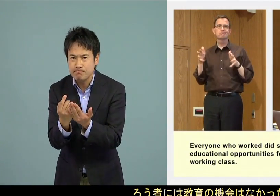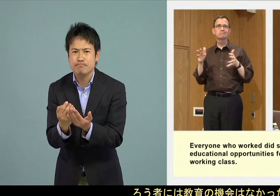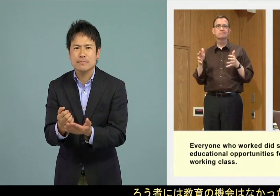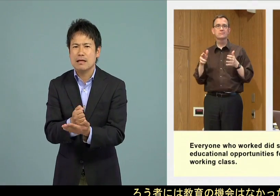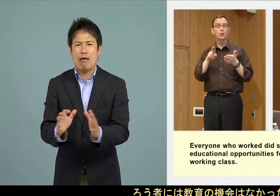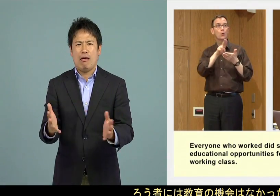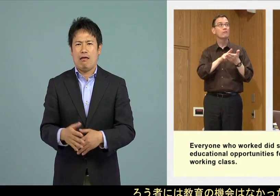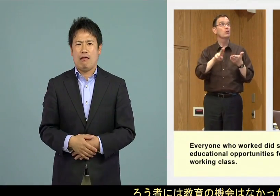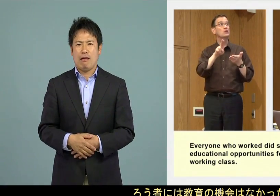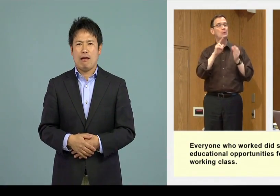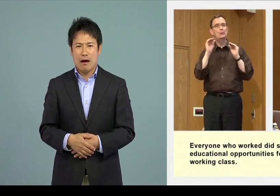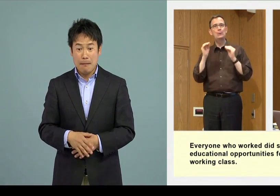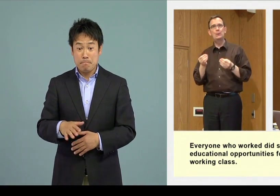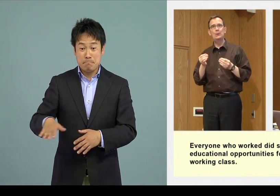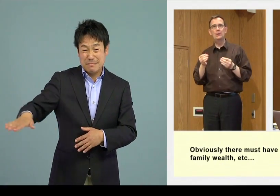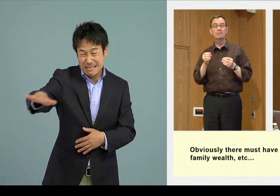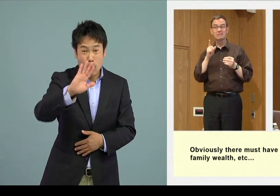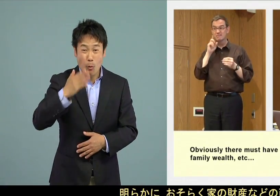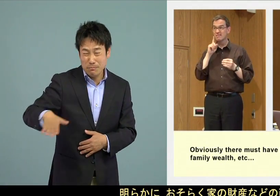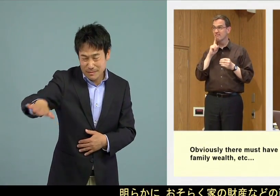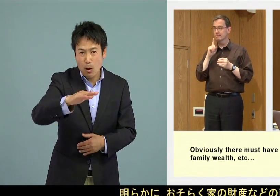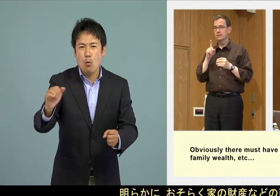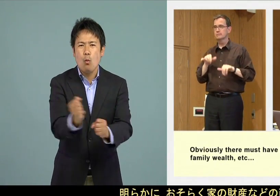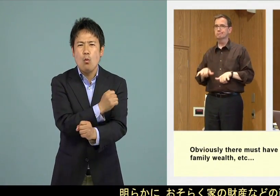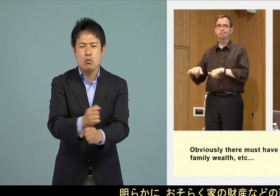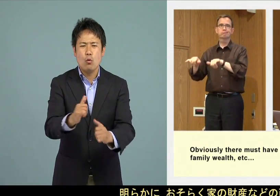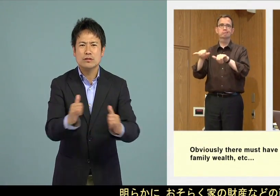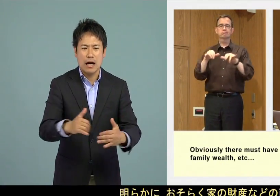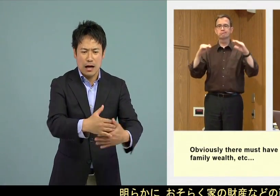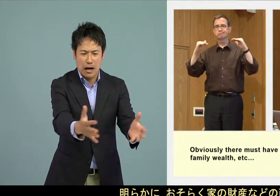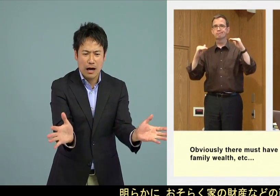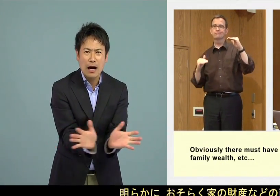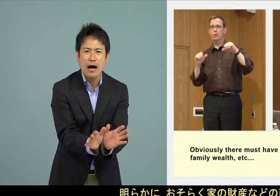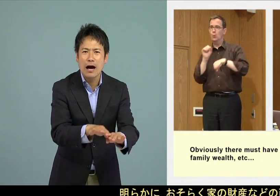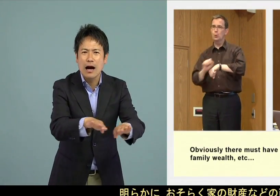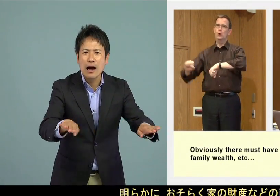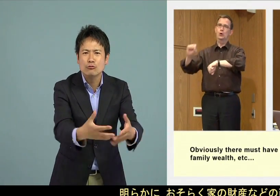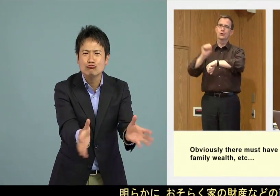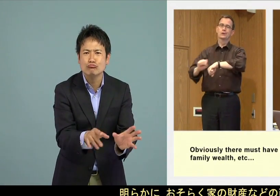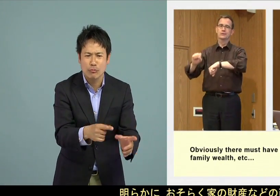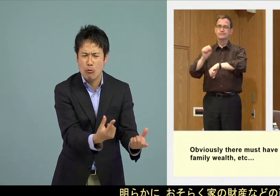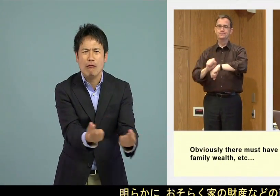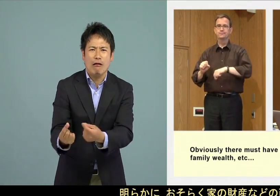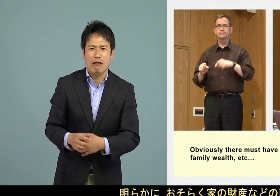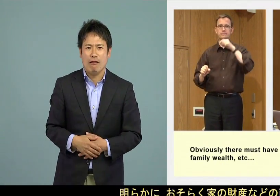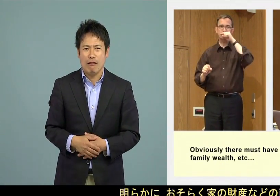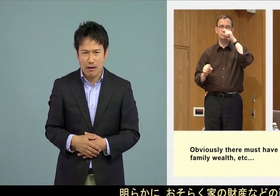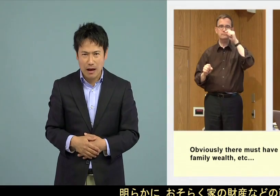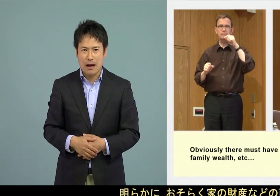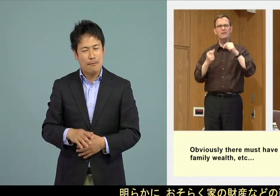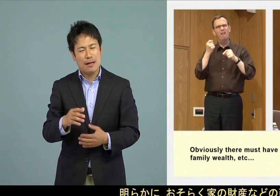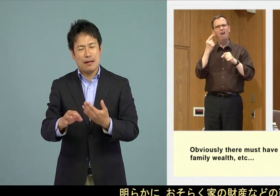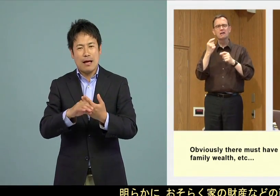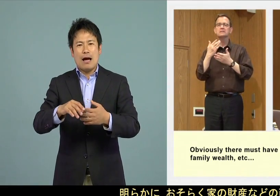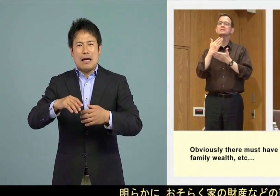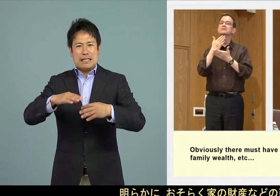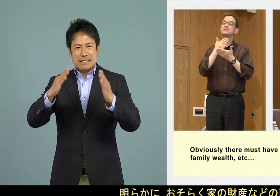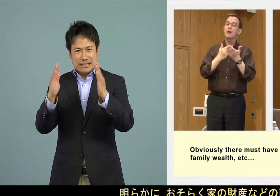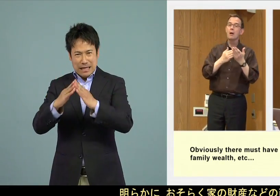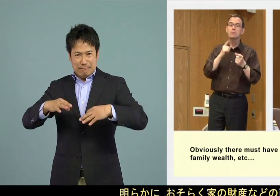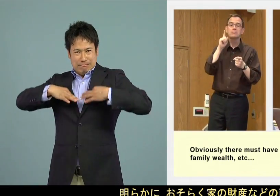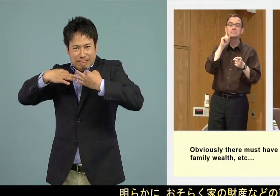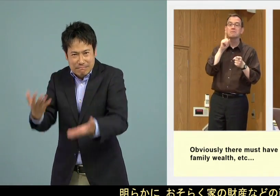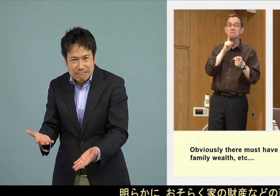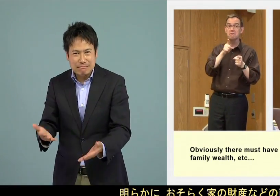everyone was working class. Obviously, there must have been differences in income, perhaps from family